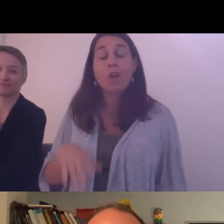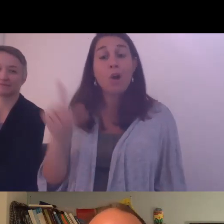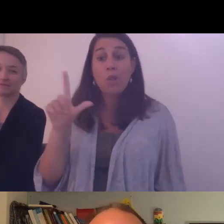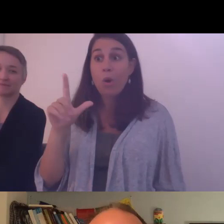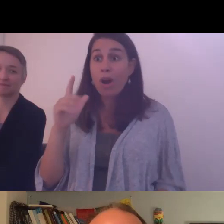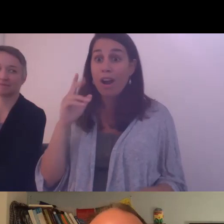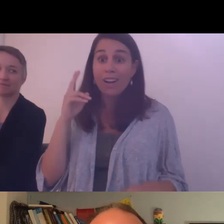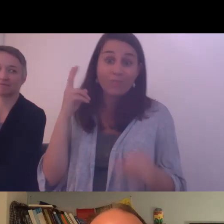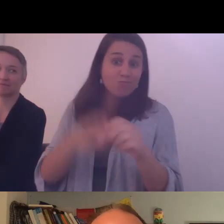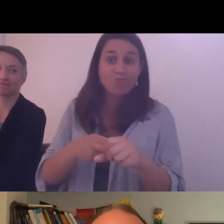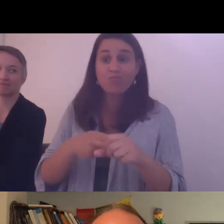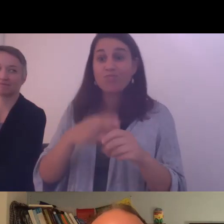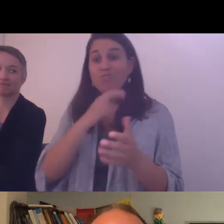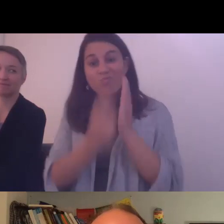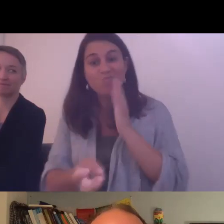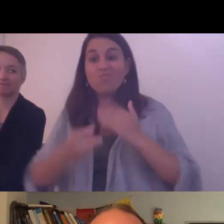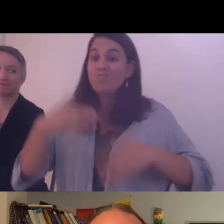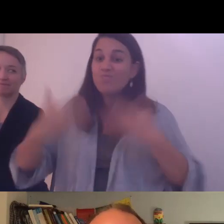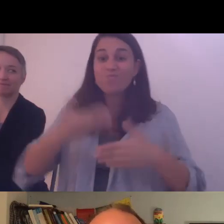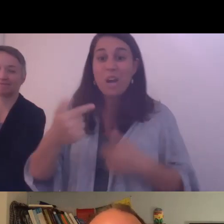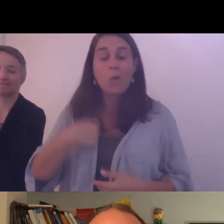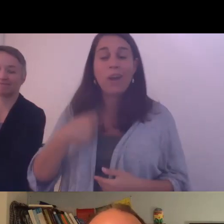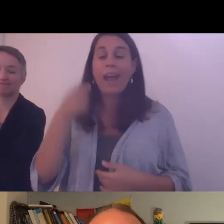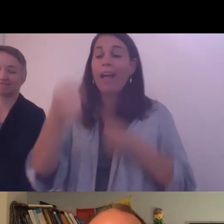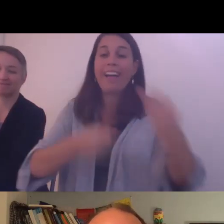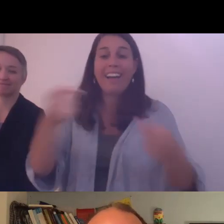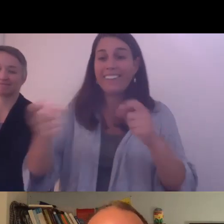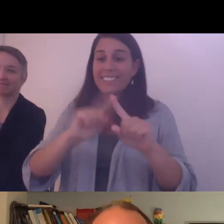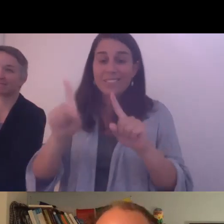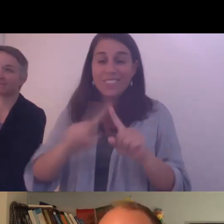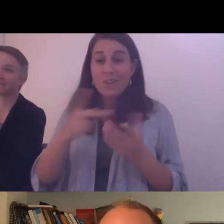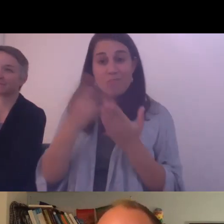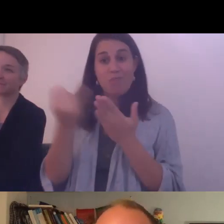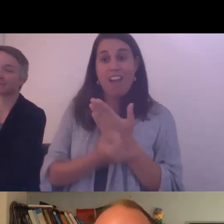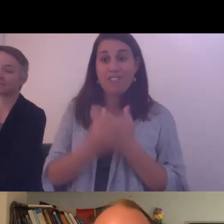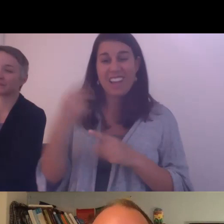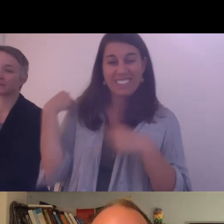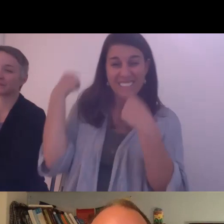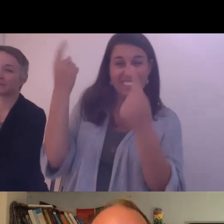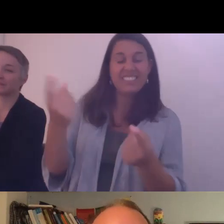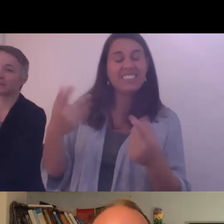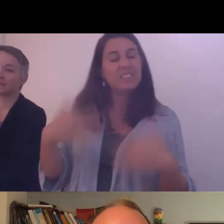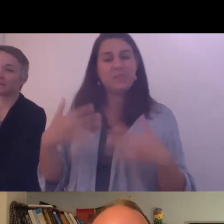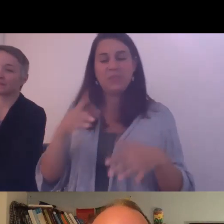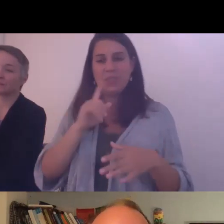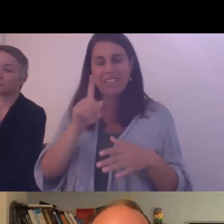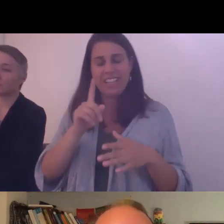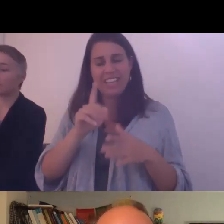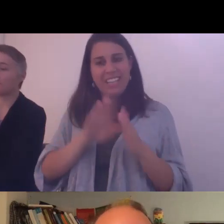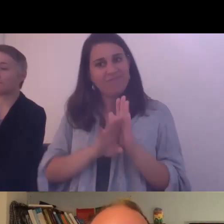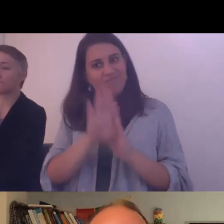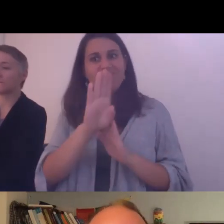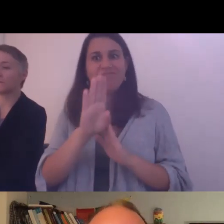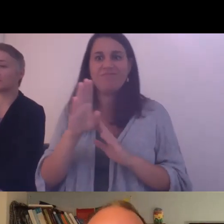able to plug him into a bunch of projects that shaped all of us over the subsequent 4